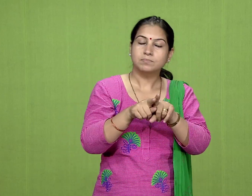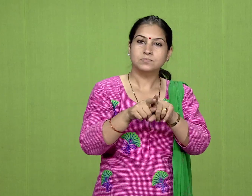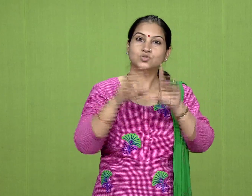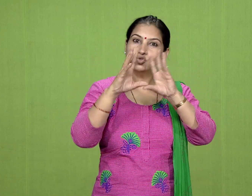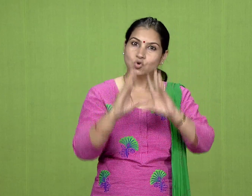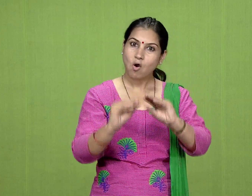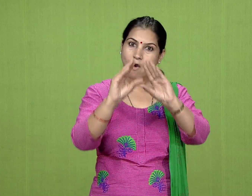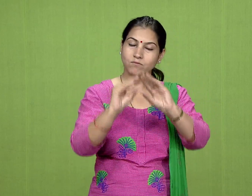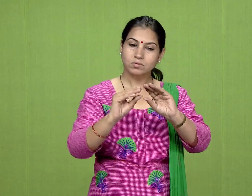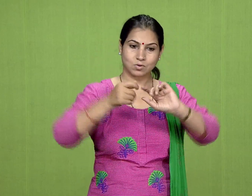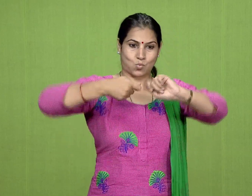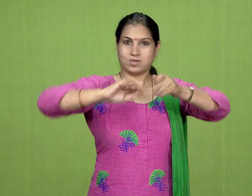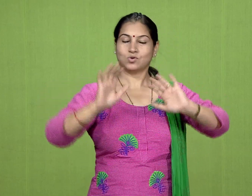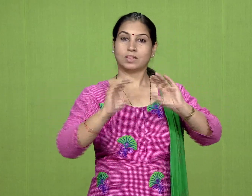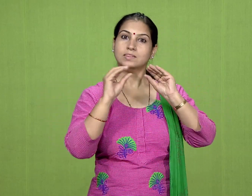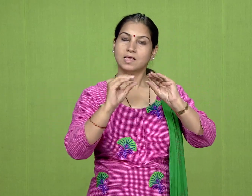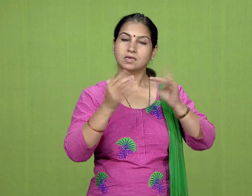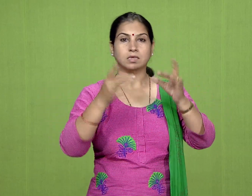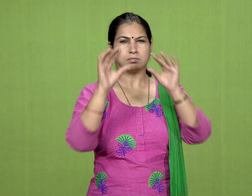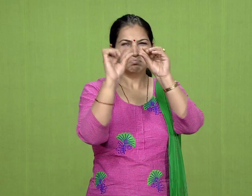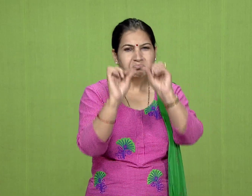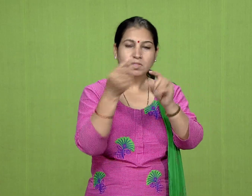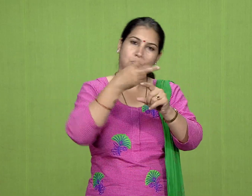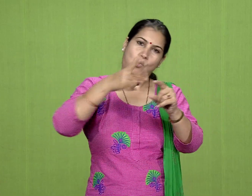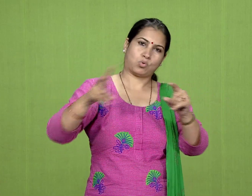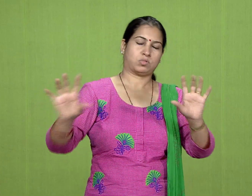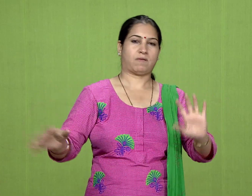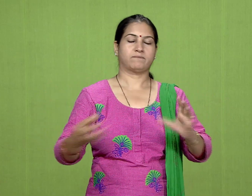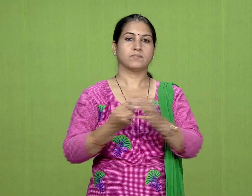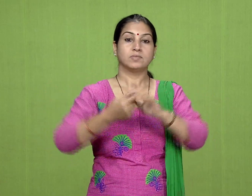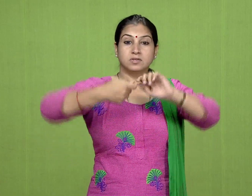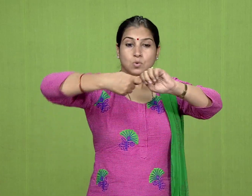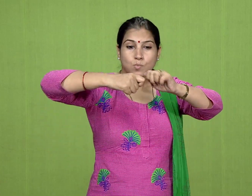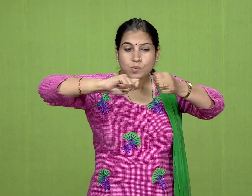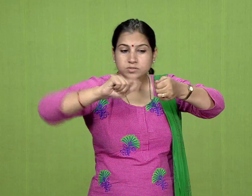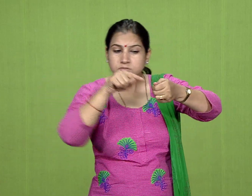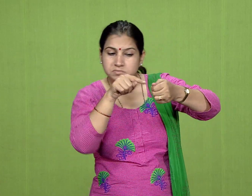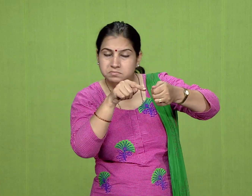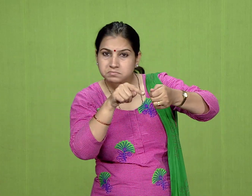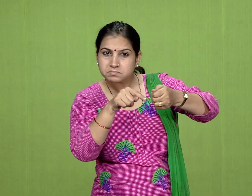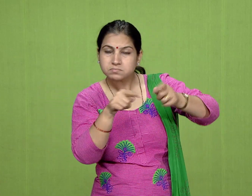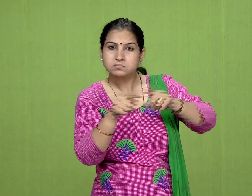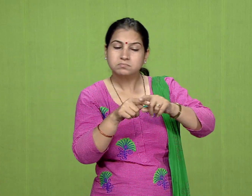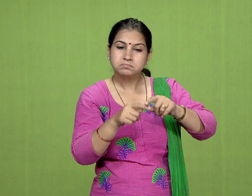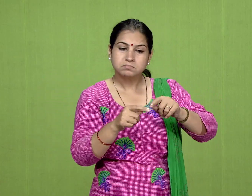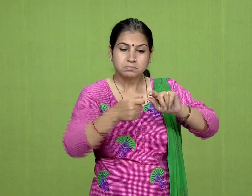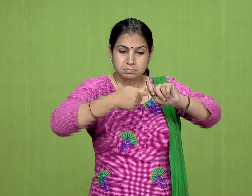untwisted, thick and thin, and twisted areas at frequent